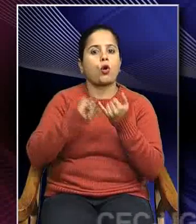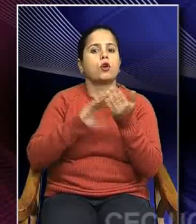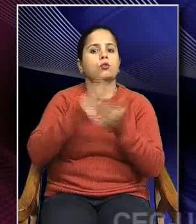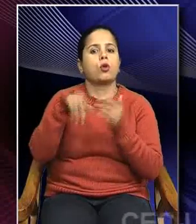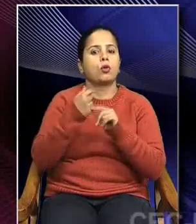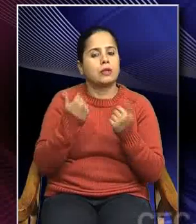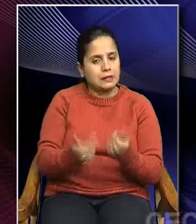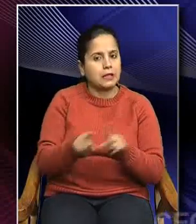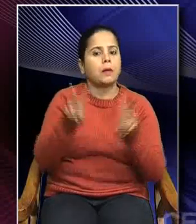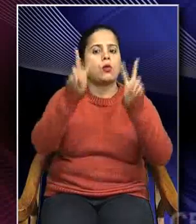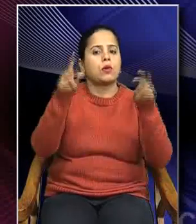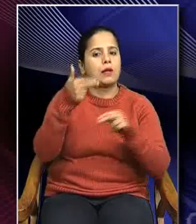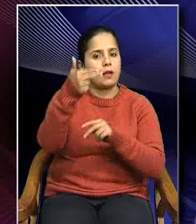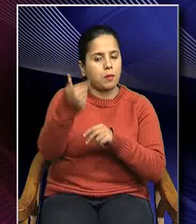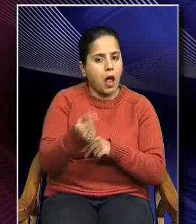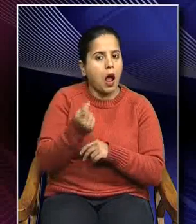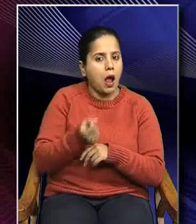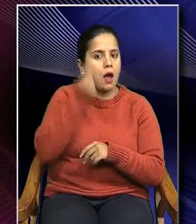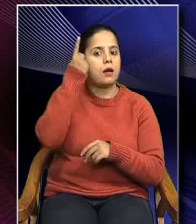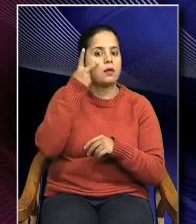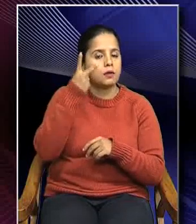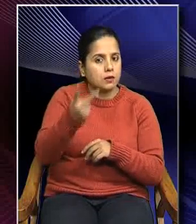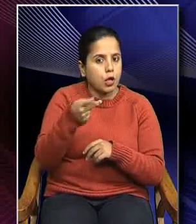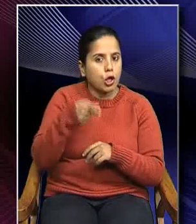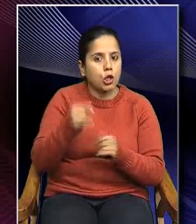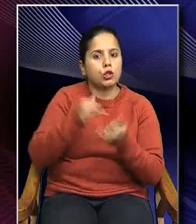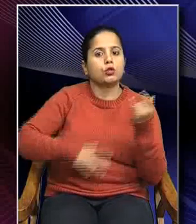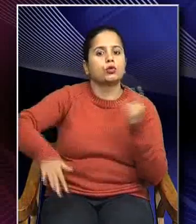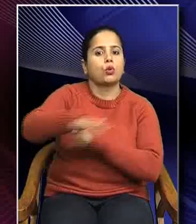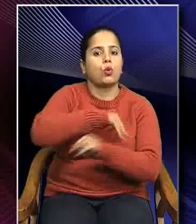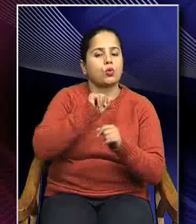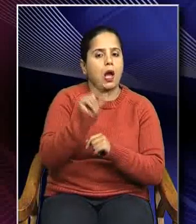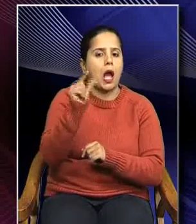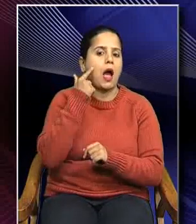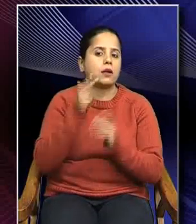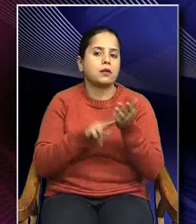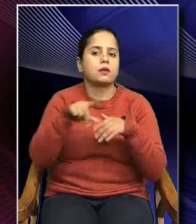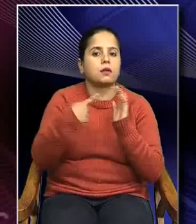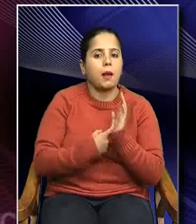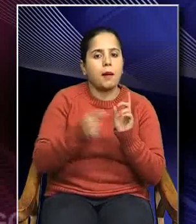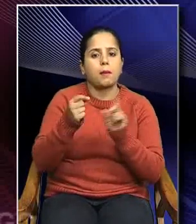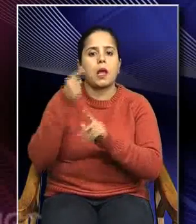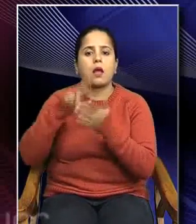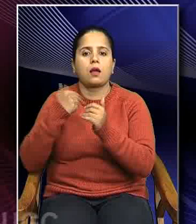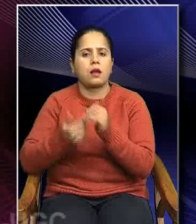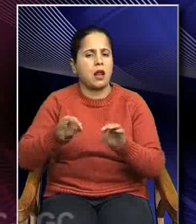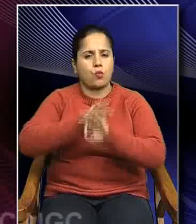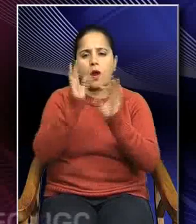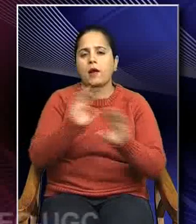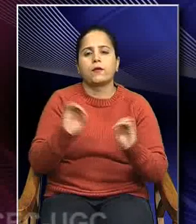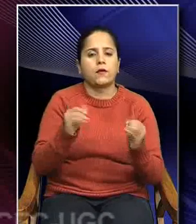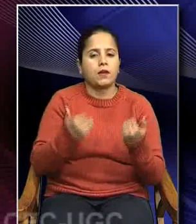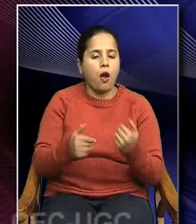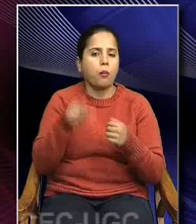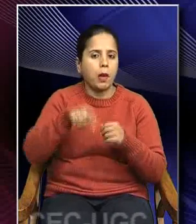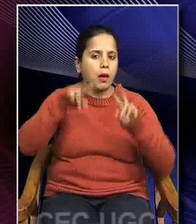have titled it as Understanding its Social Underpinnings, because it's not in the rarefied